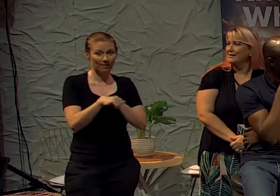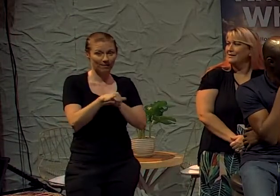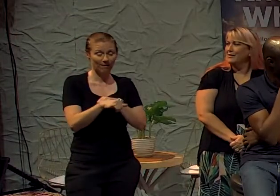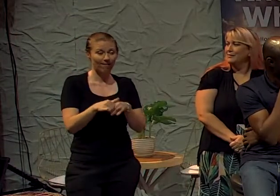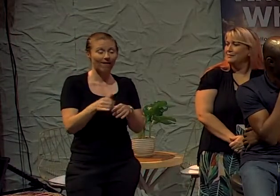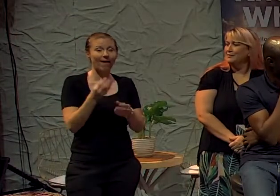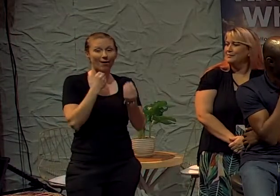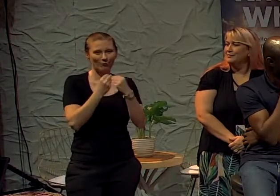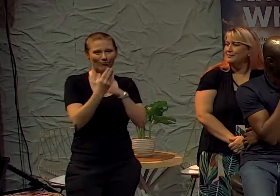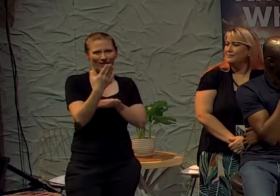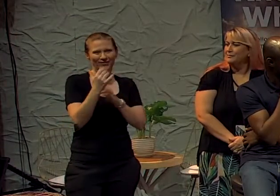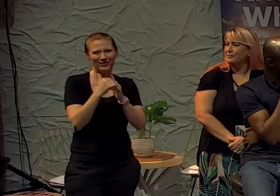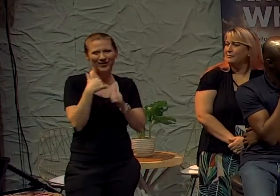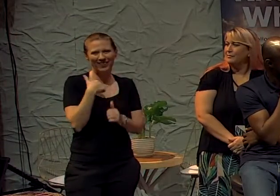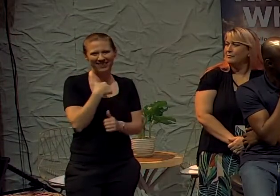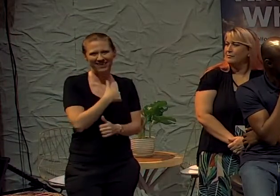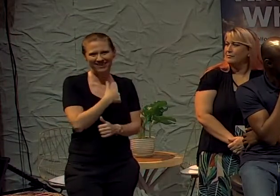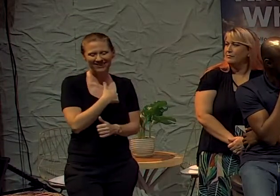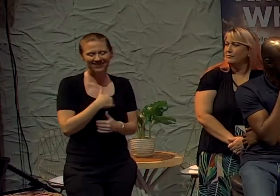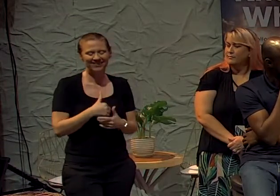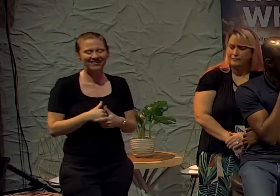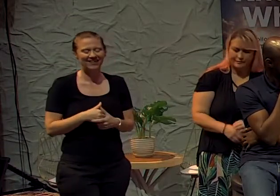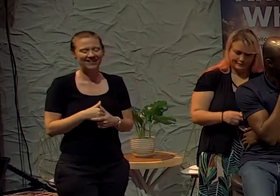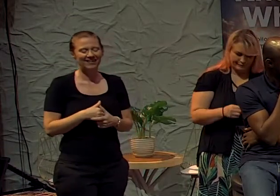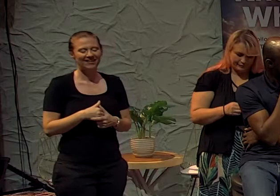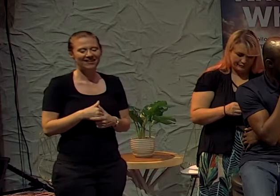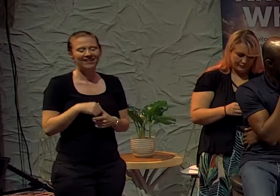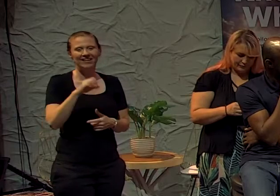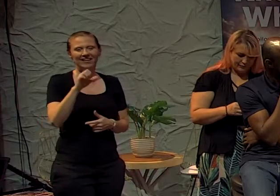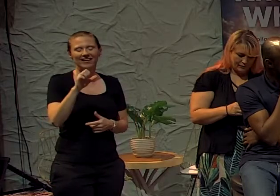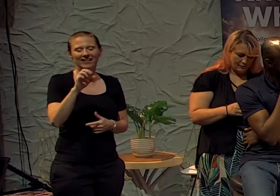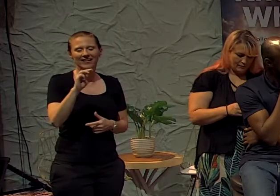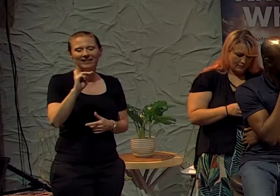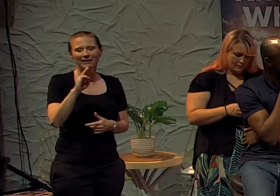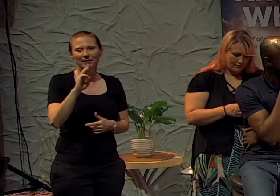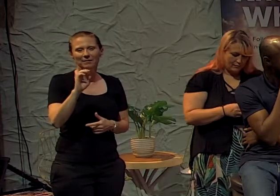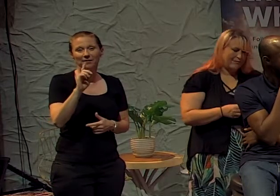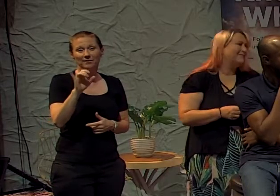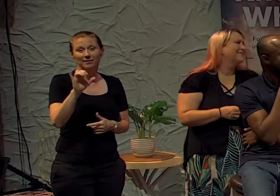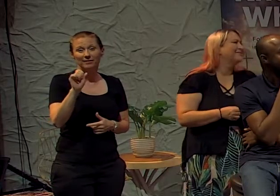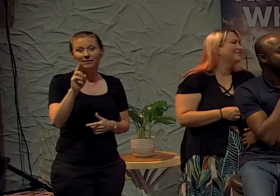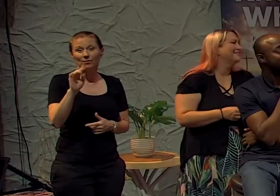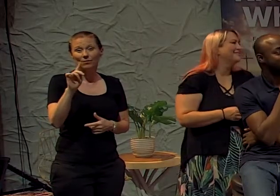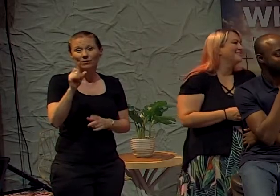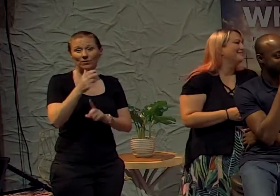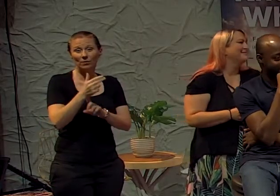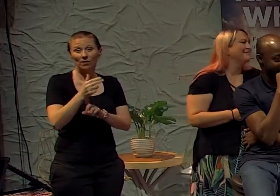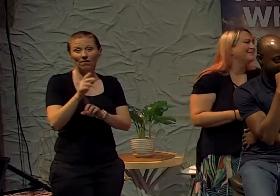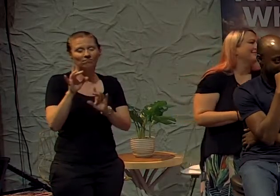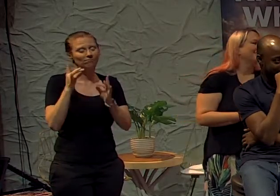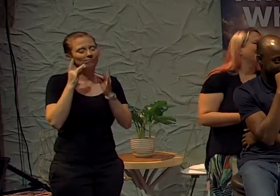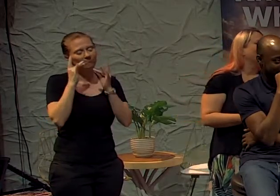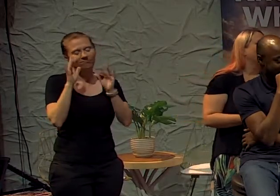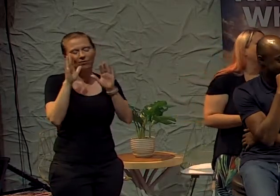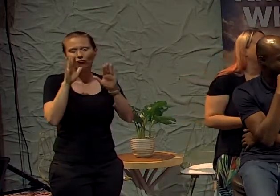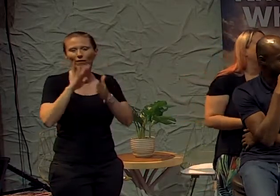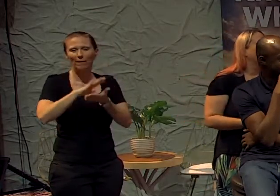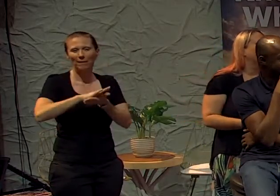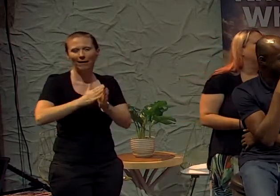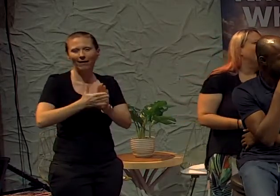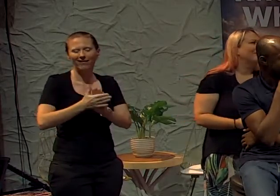have breakfast with us. And Embassy Suites has great pancakes. And then I made him